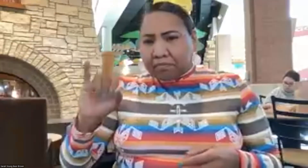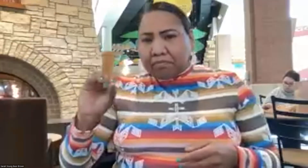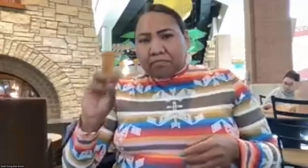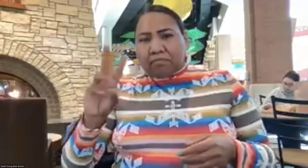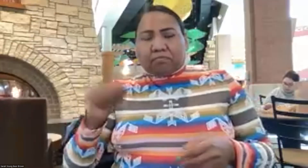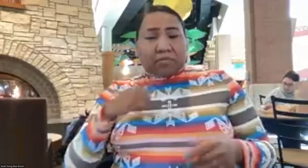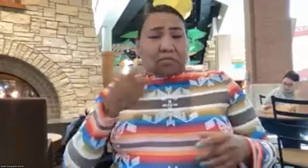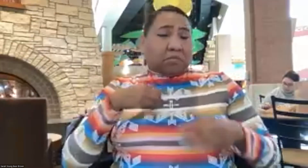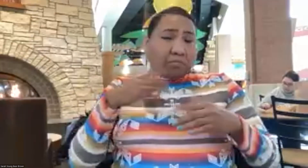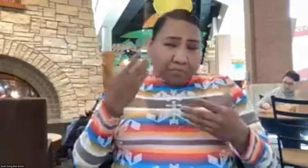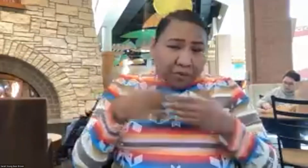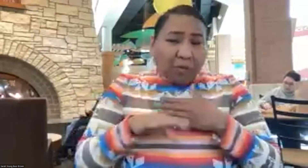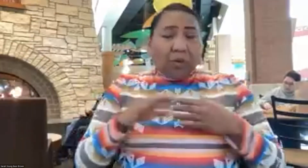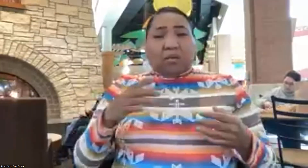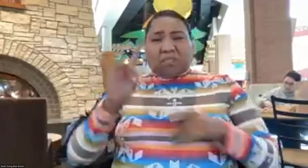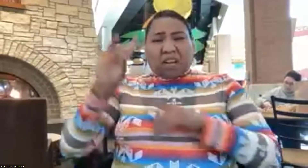And so I think ultimately it was a great choice.